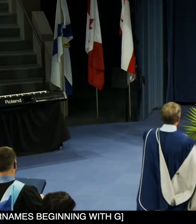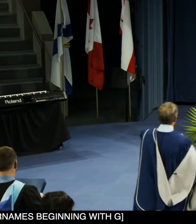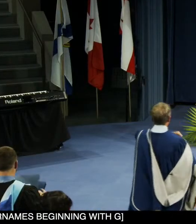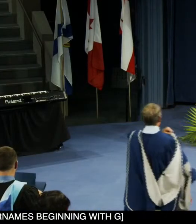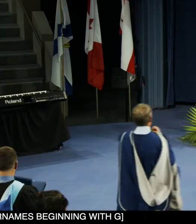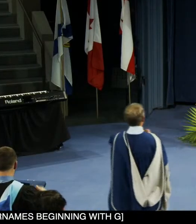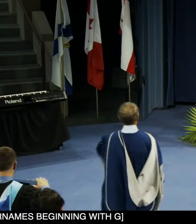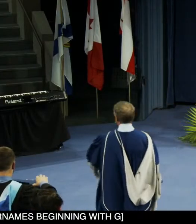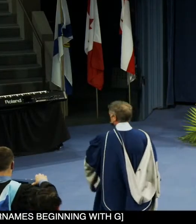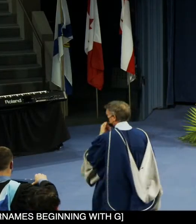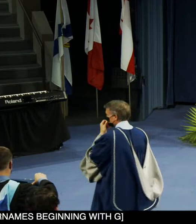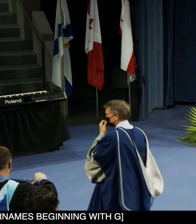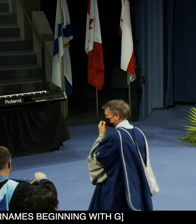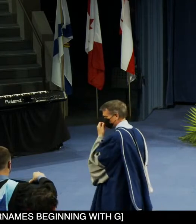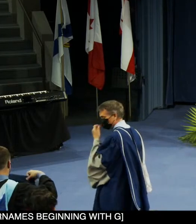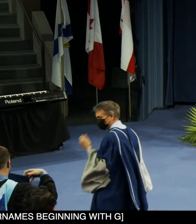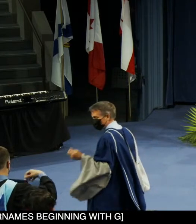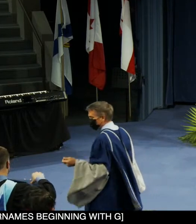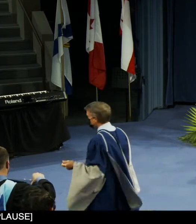Nicholas LeBlanc.